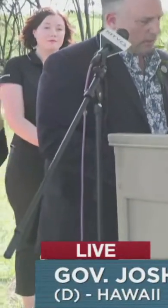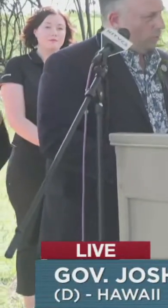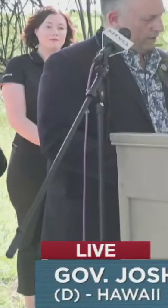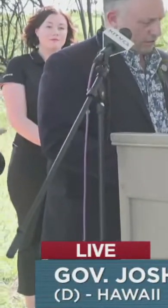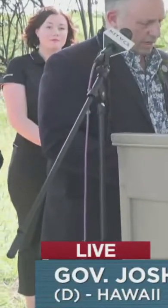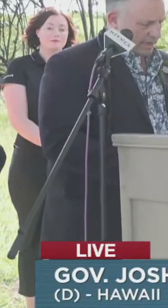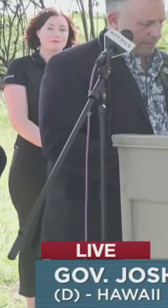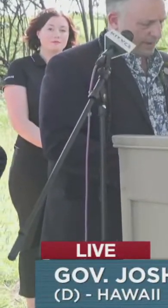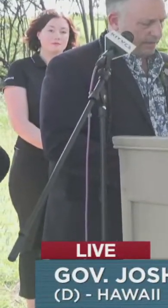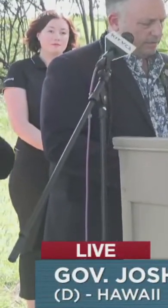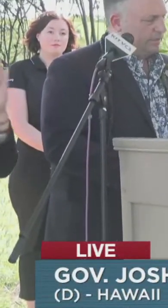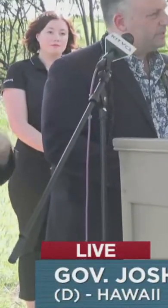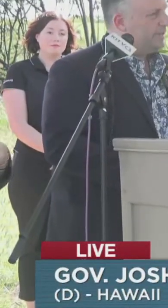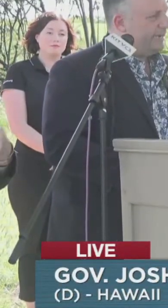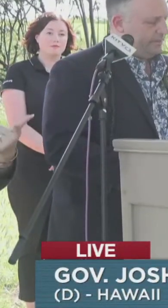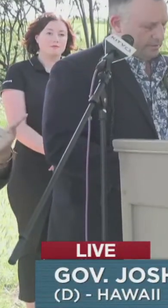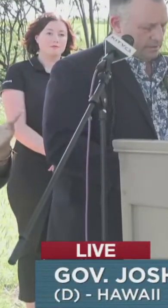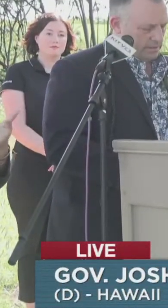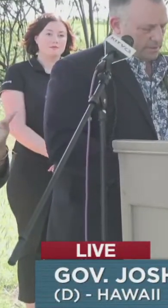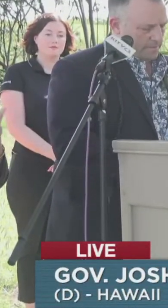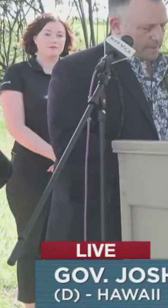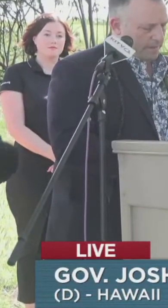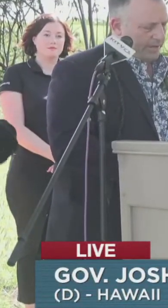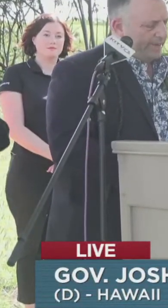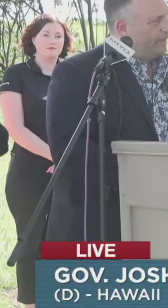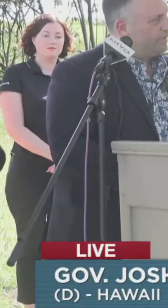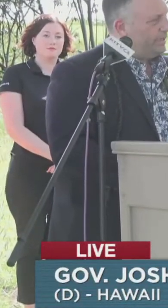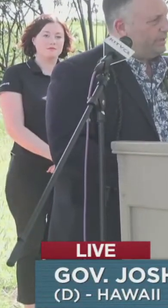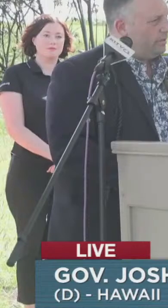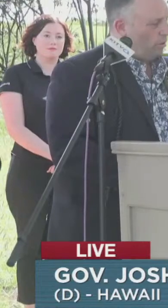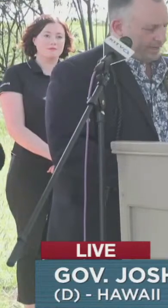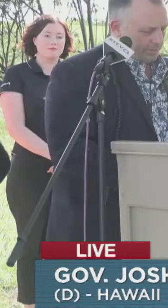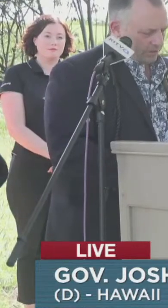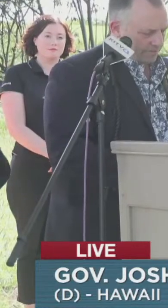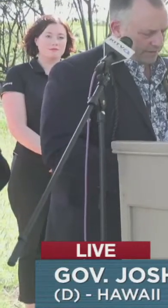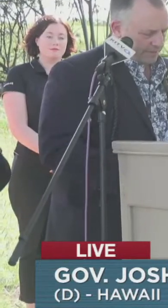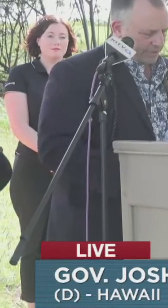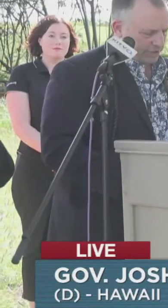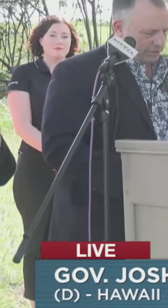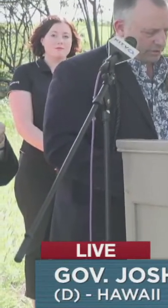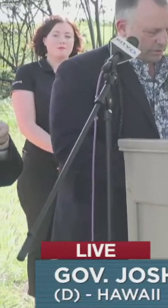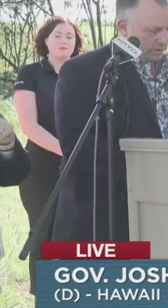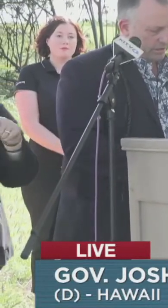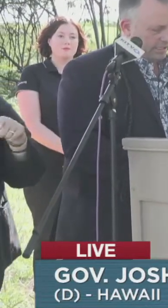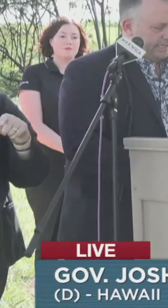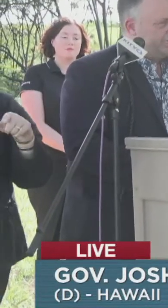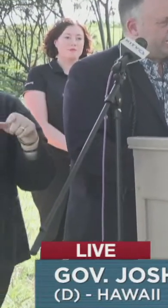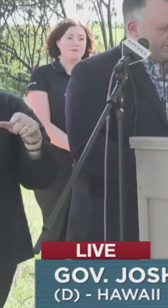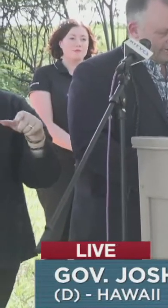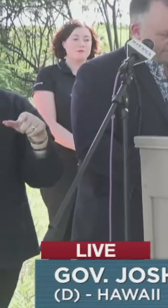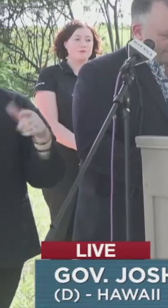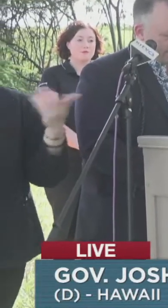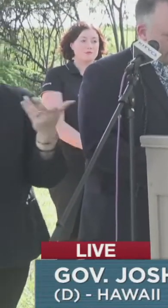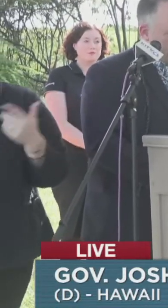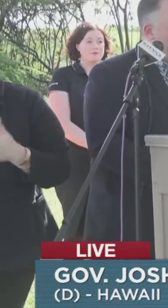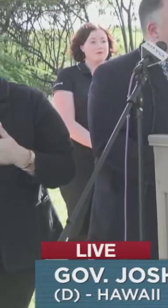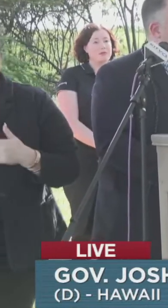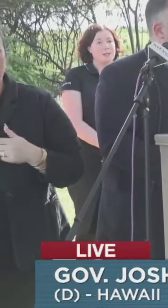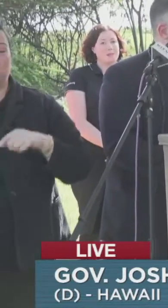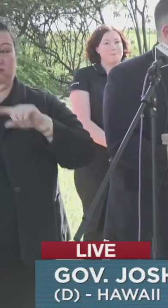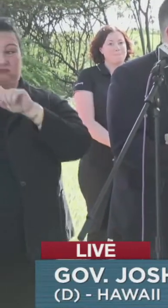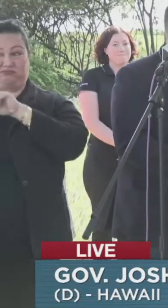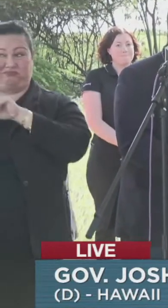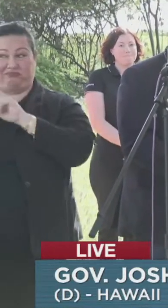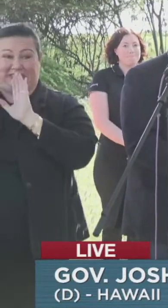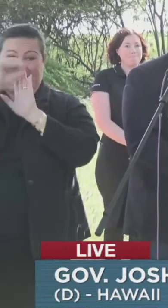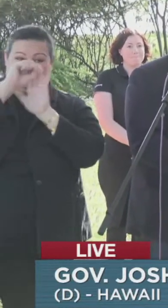we are talking about the state, Maui County, Hawaii Community Foundation, CNHA, FEMA,